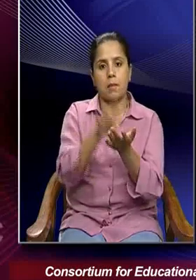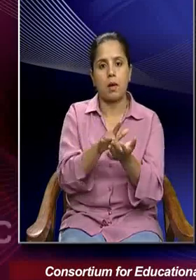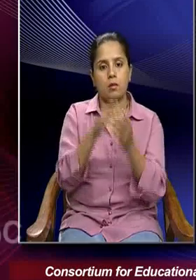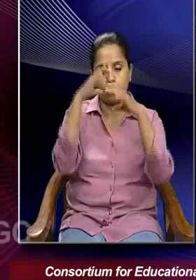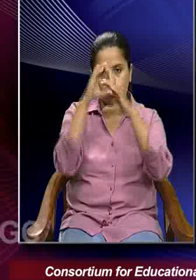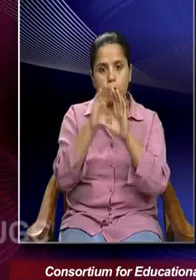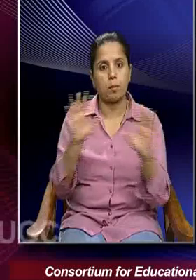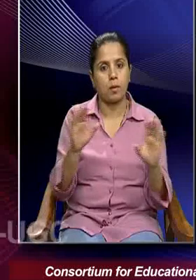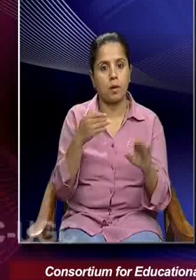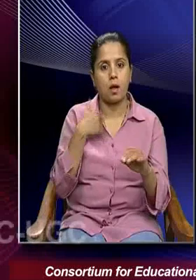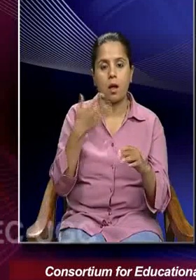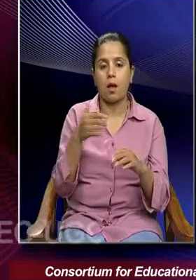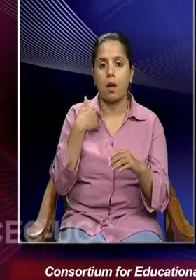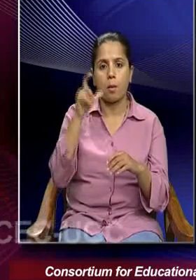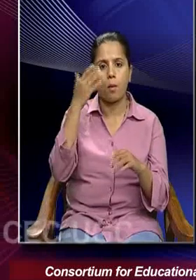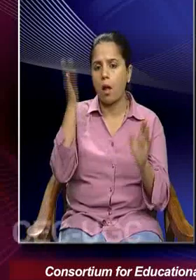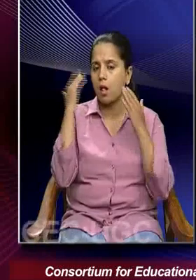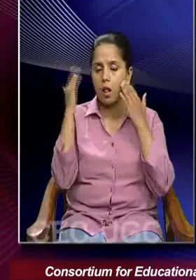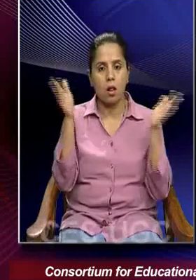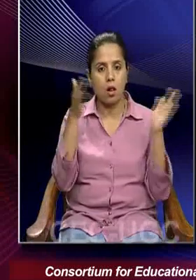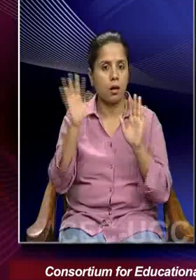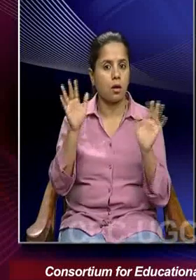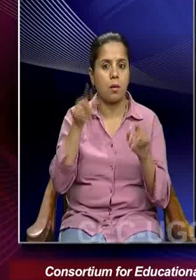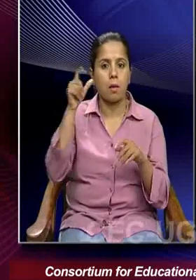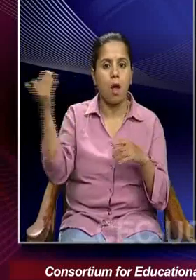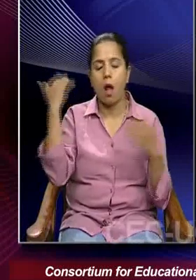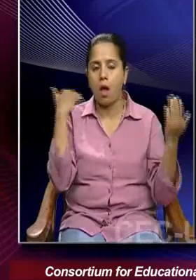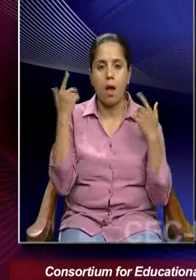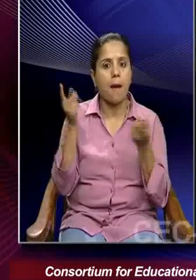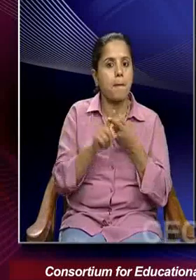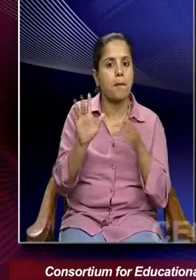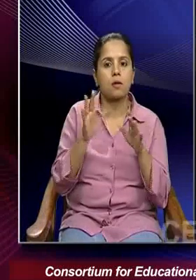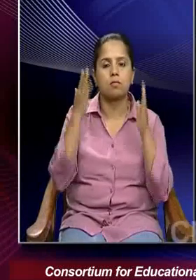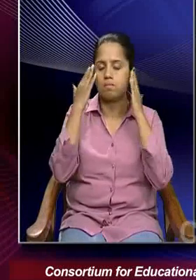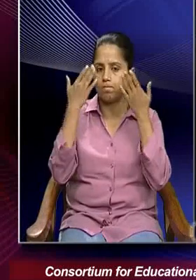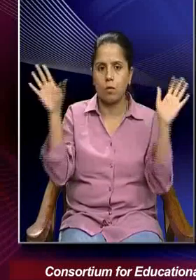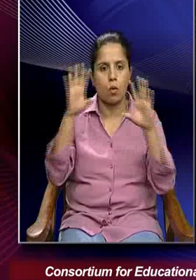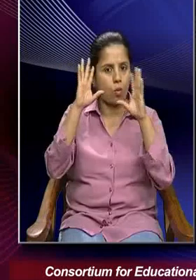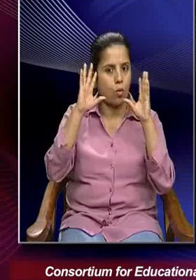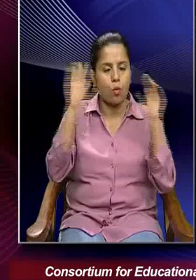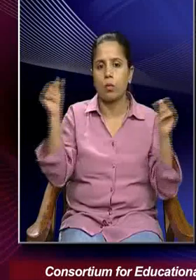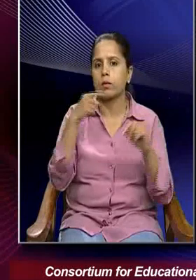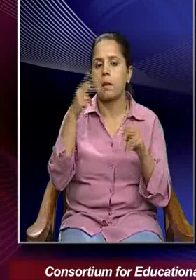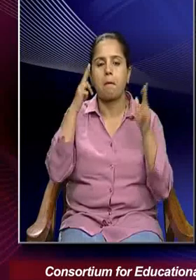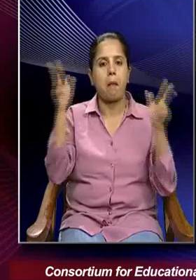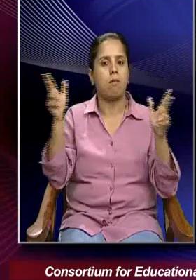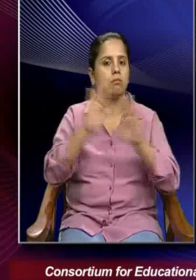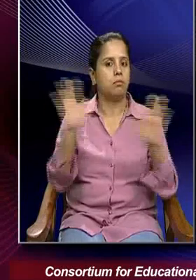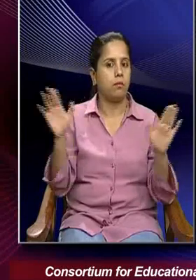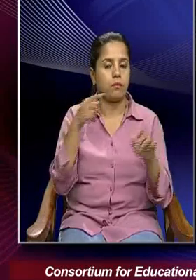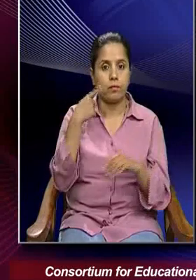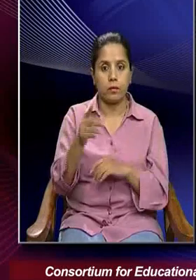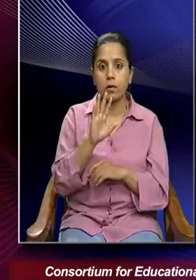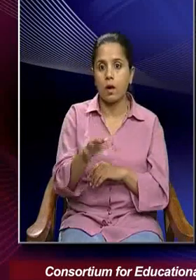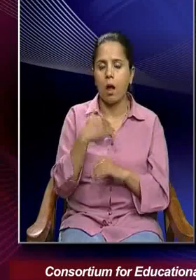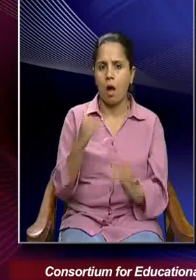means away from the external stimuli and cultivating a heightened